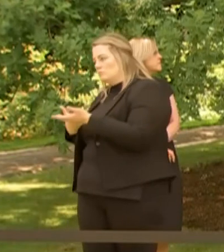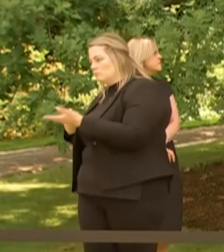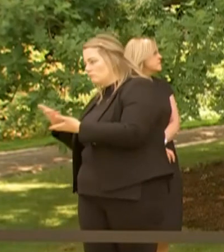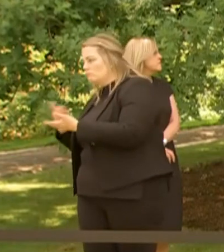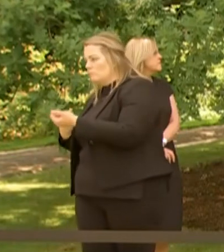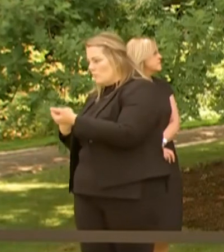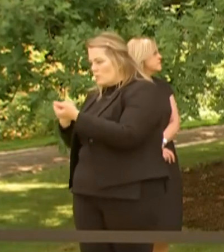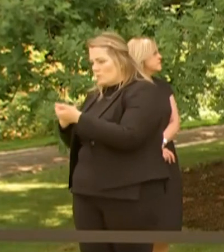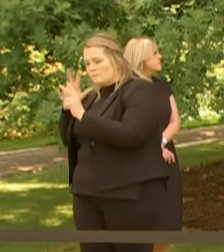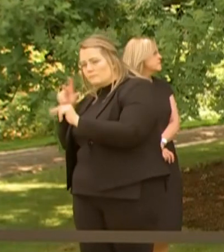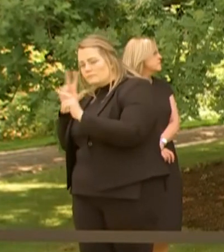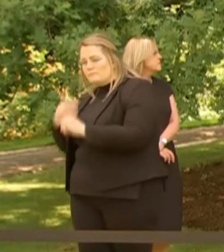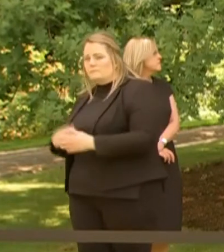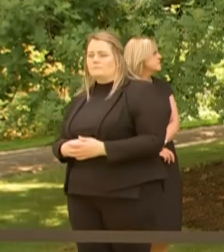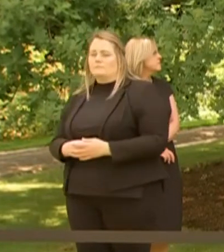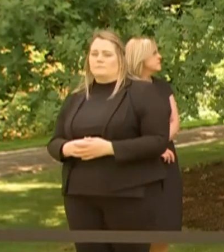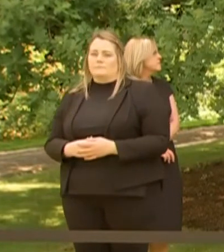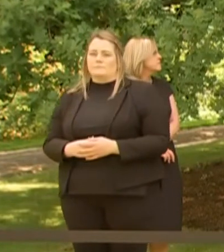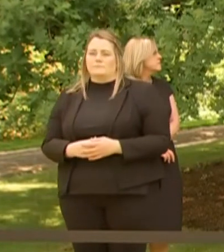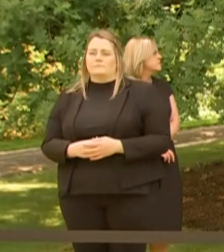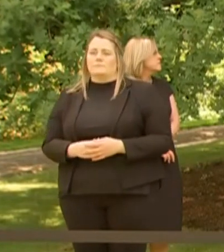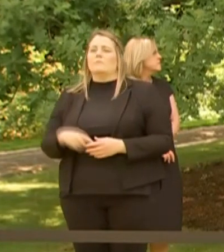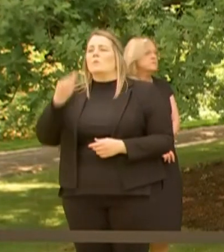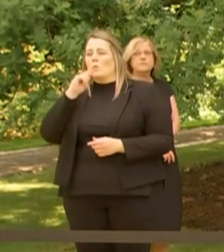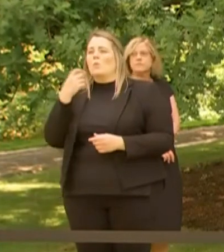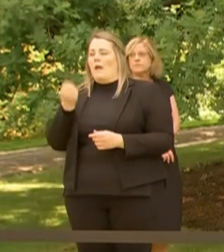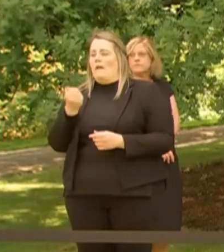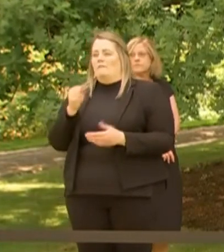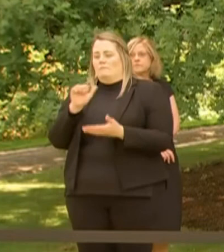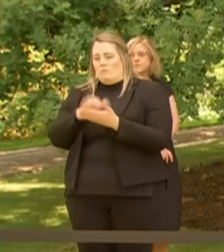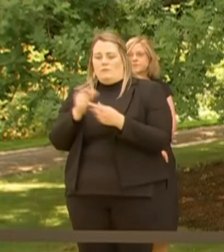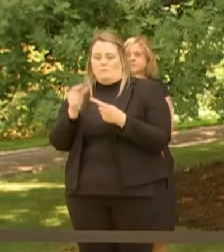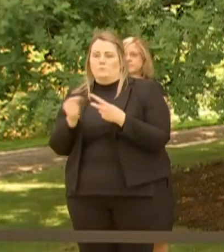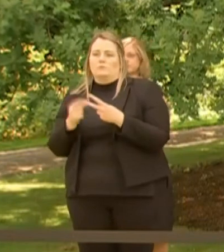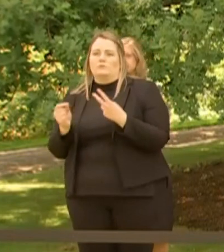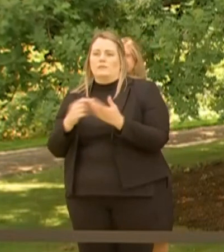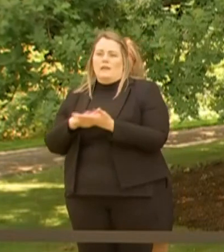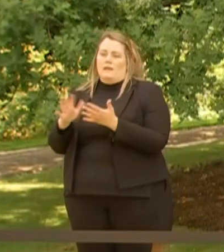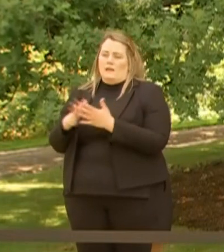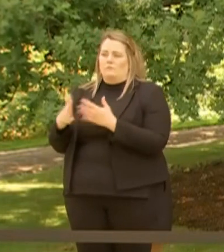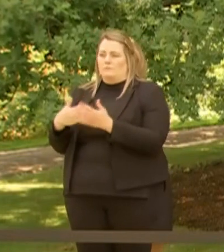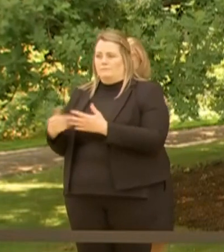during extended business day hours, and escalation pathways.